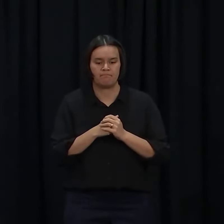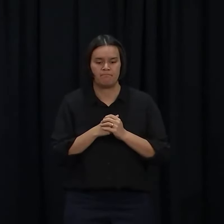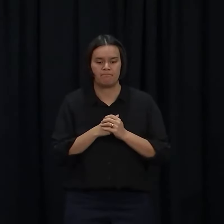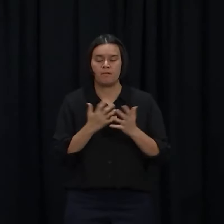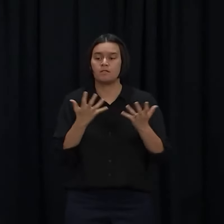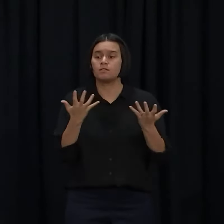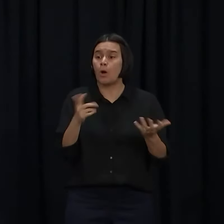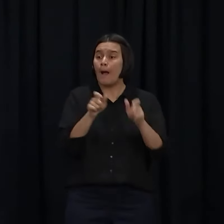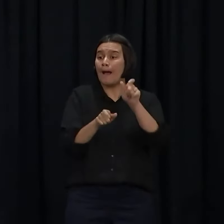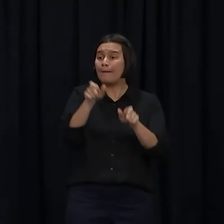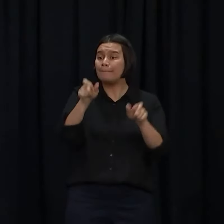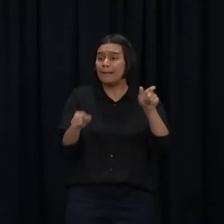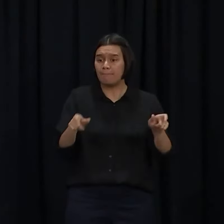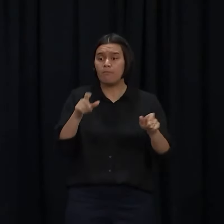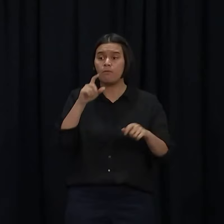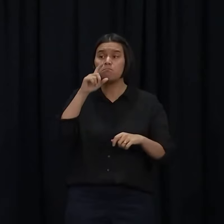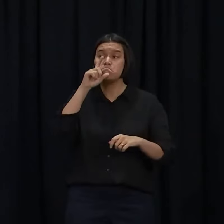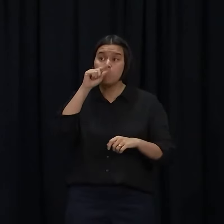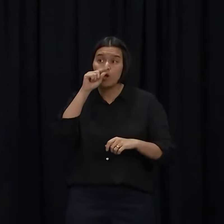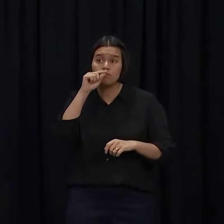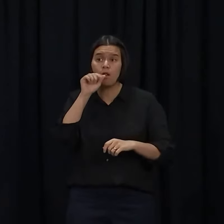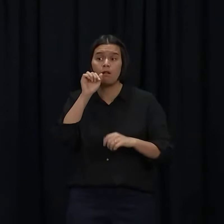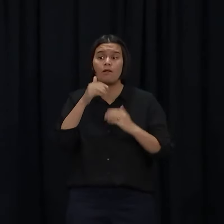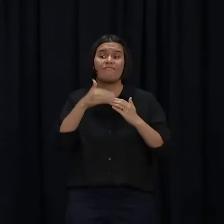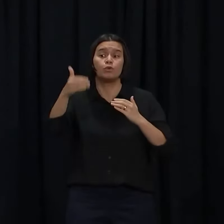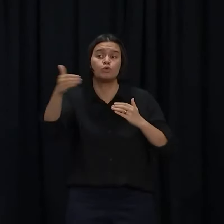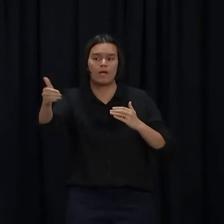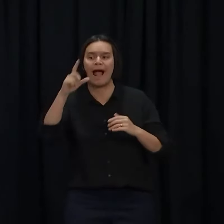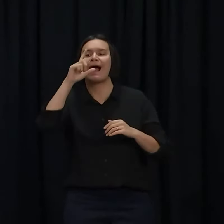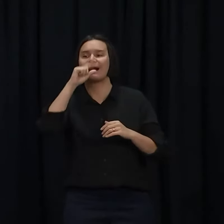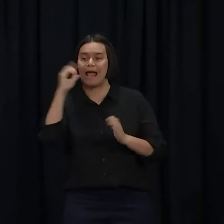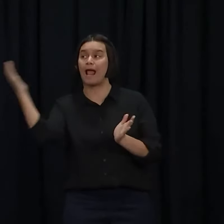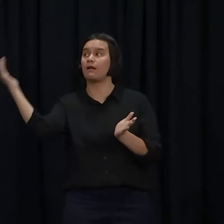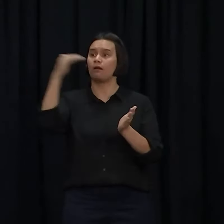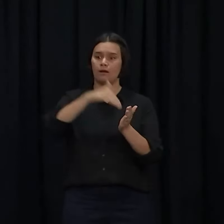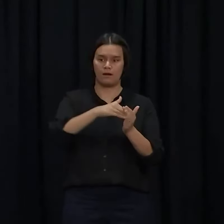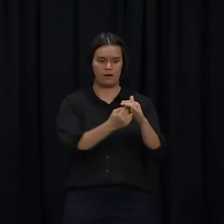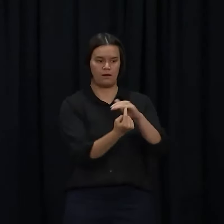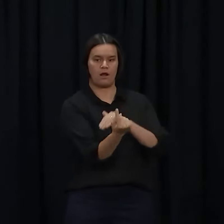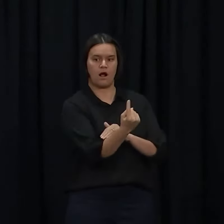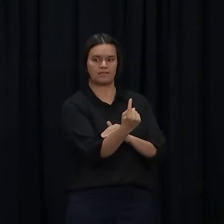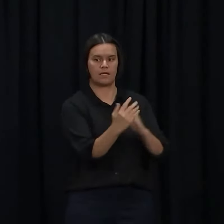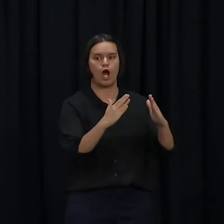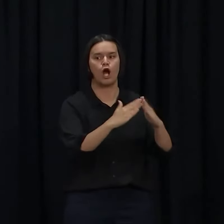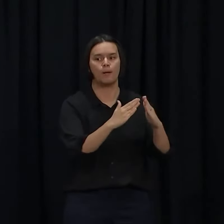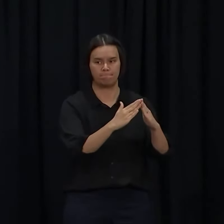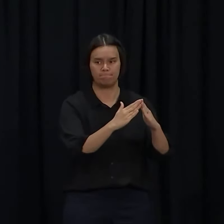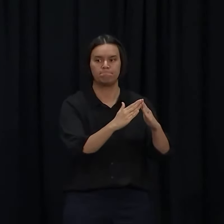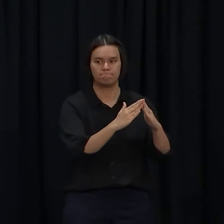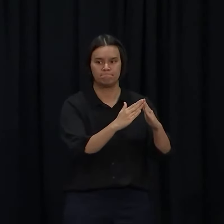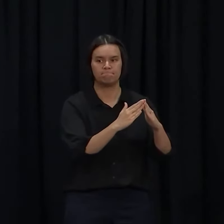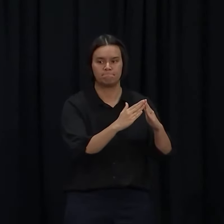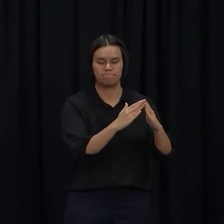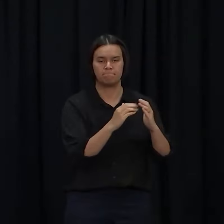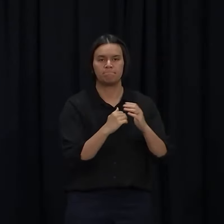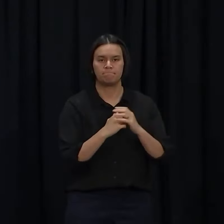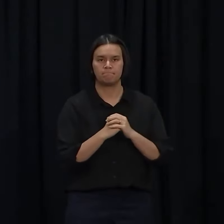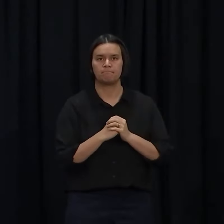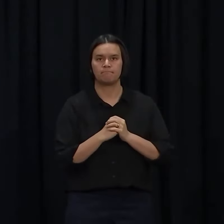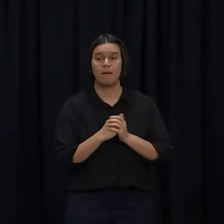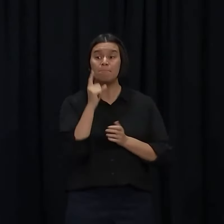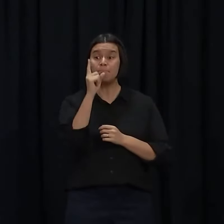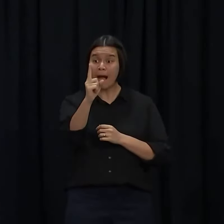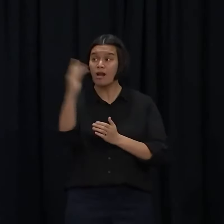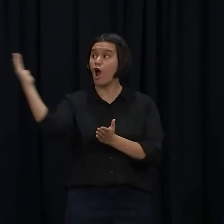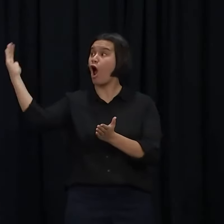to isolate at home once they've entered into the country. We still will have a self-isolation requirement, though, because